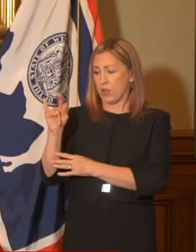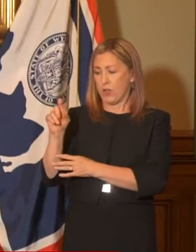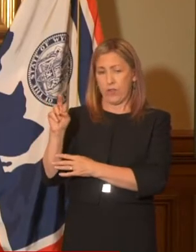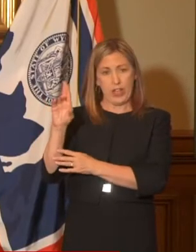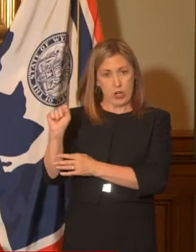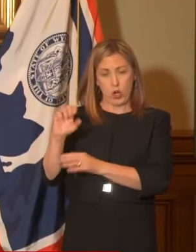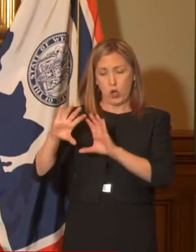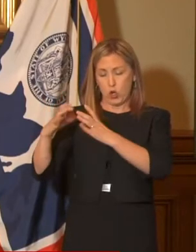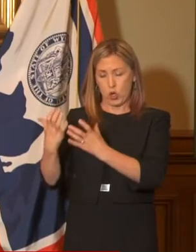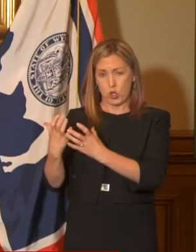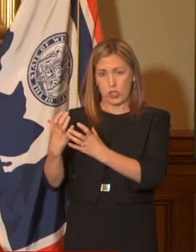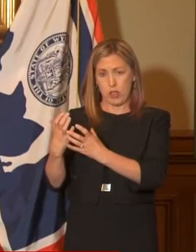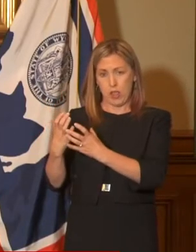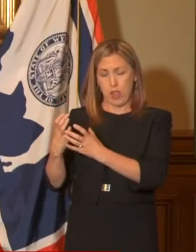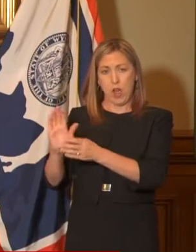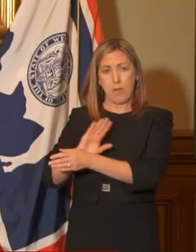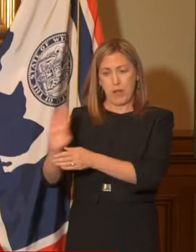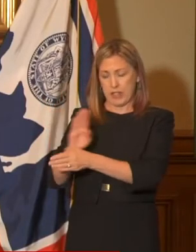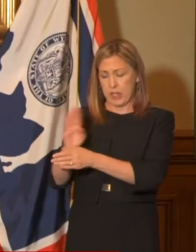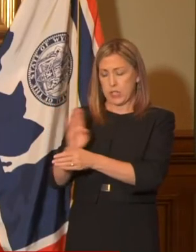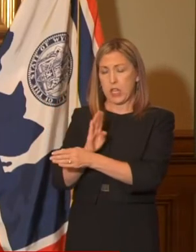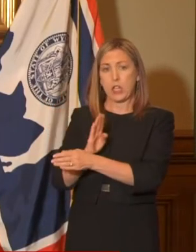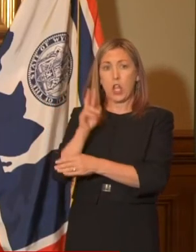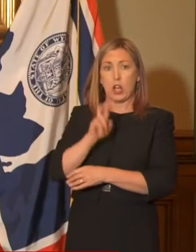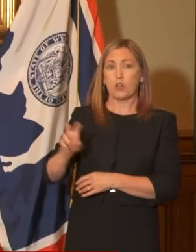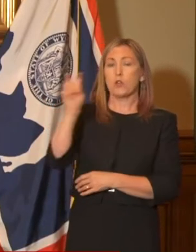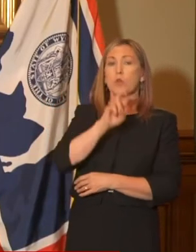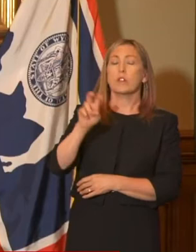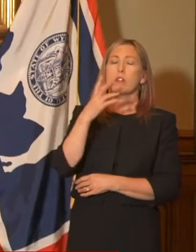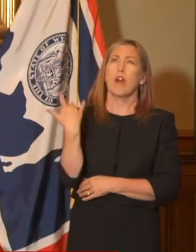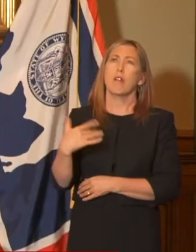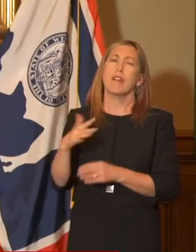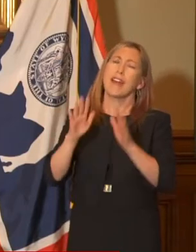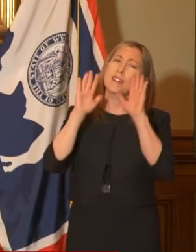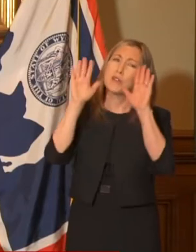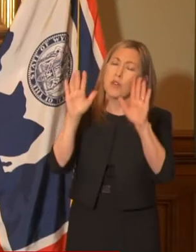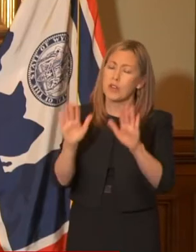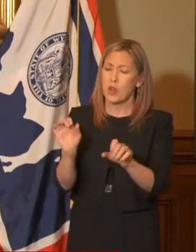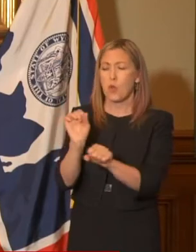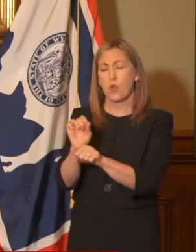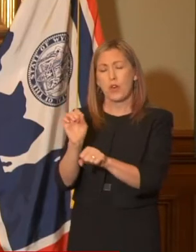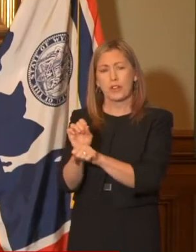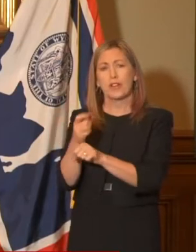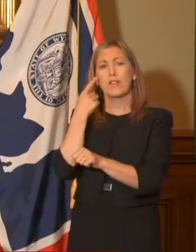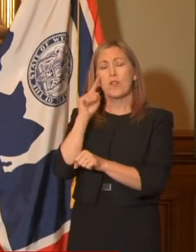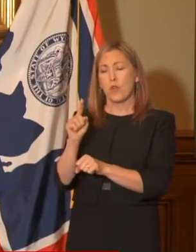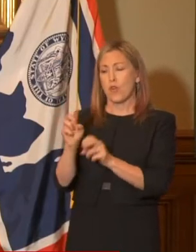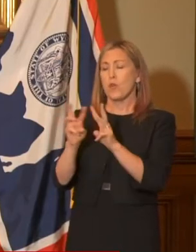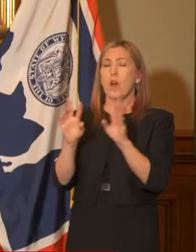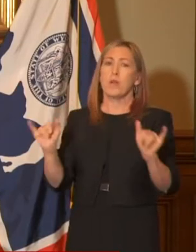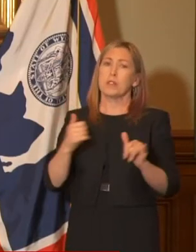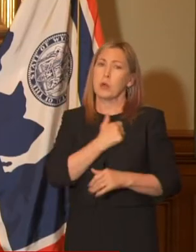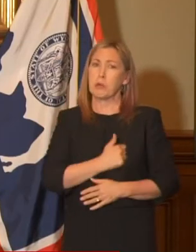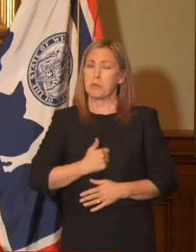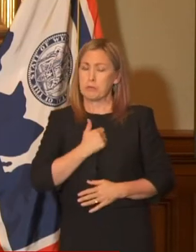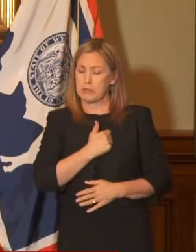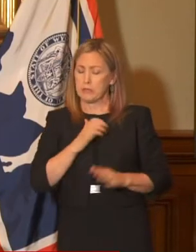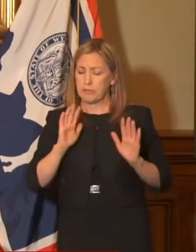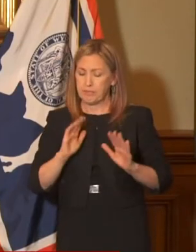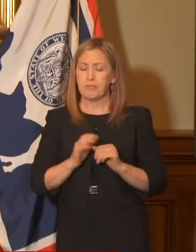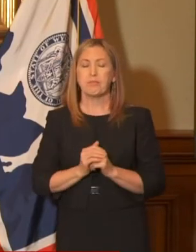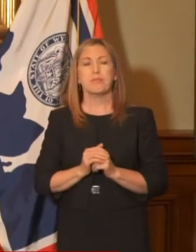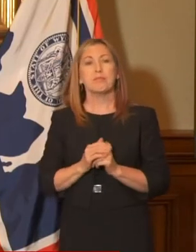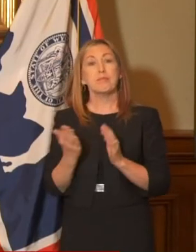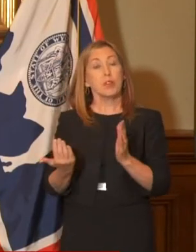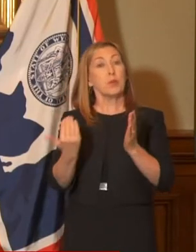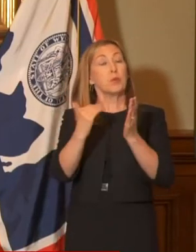tourism especially, are extraordinarily important for Wyoming. So apologies for that yesterday. But I want to thank you